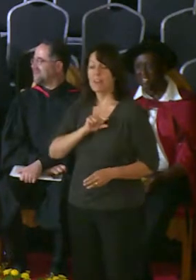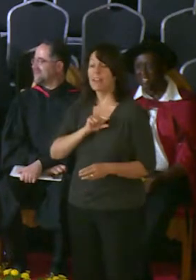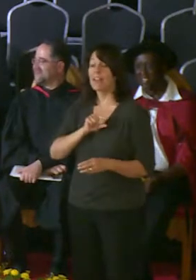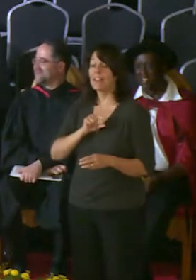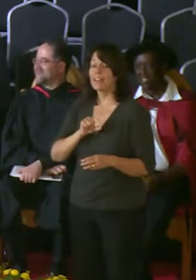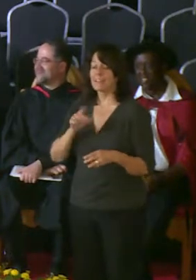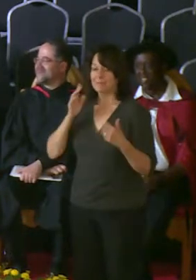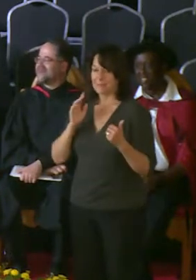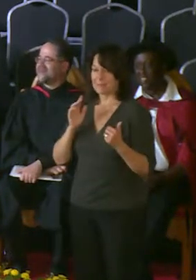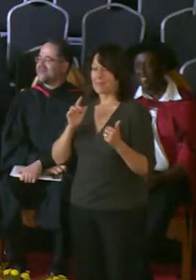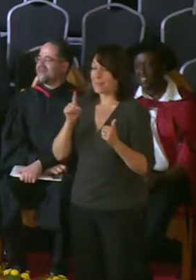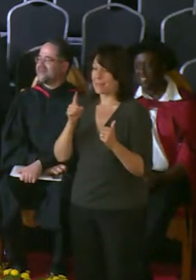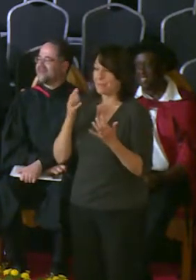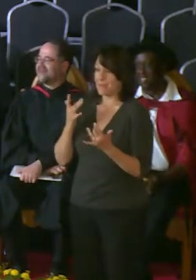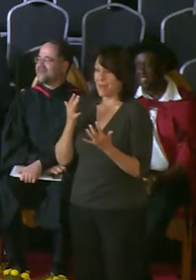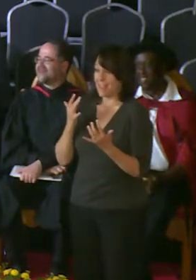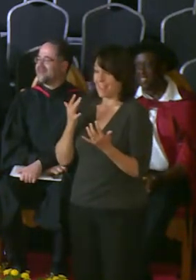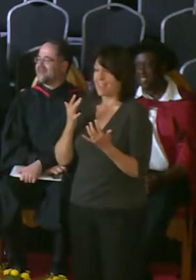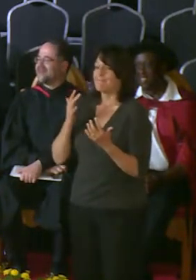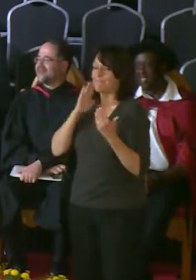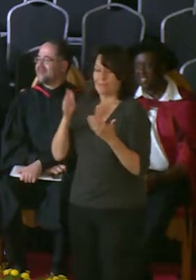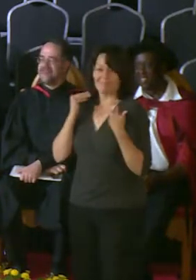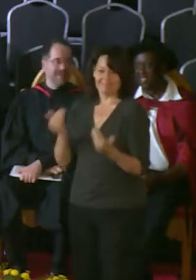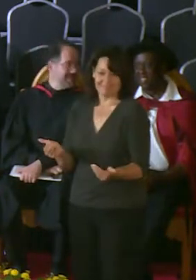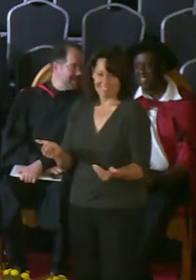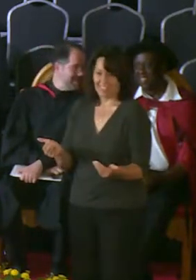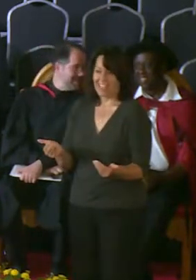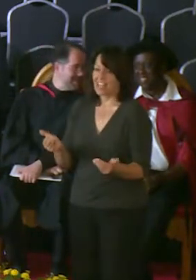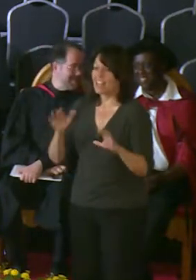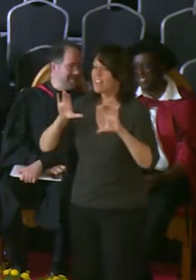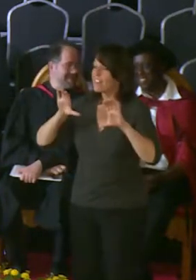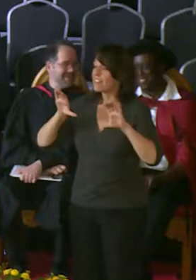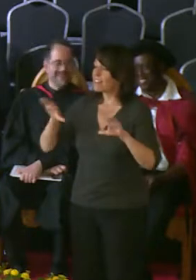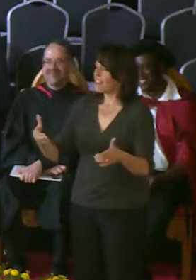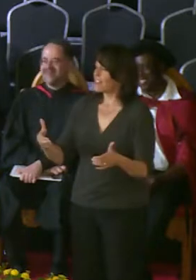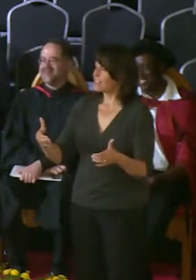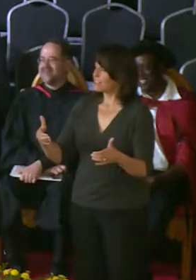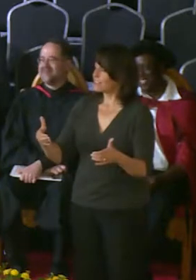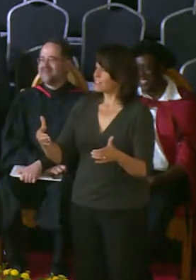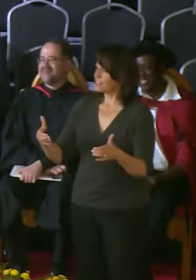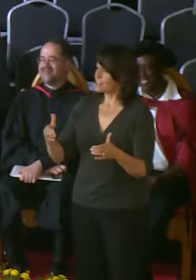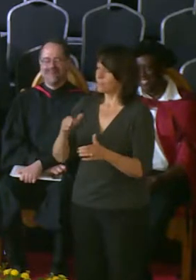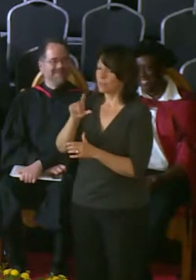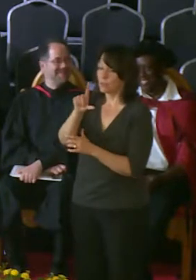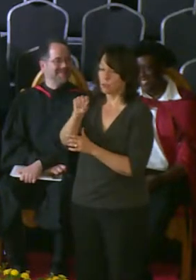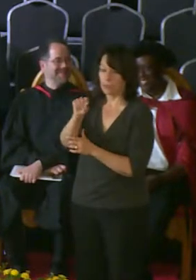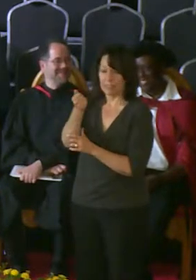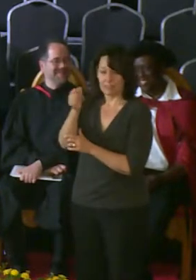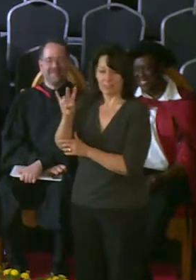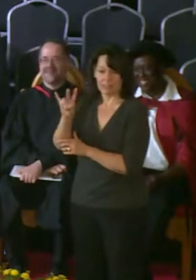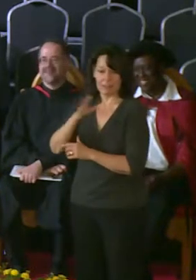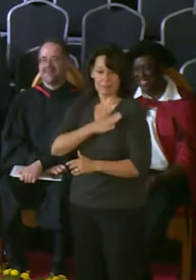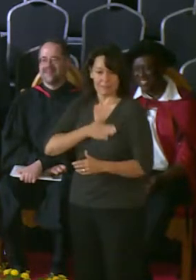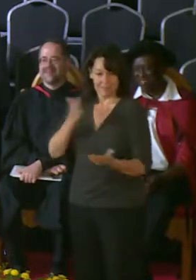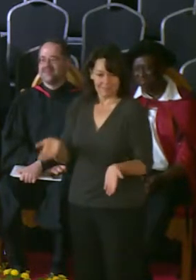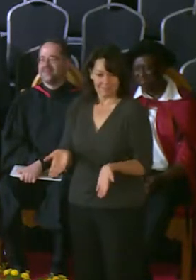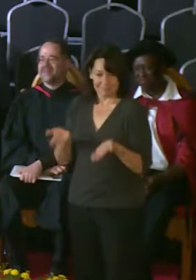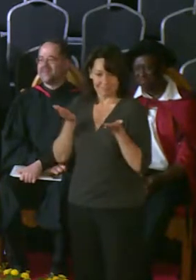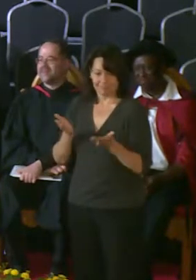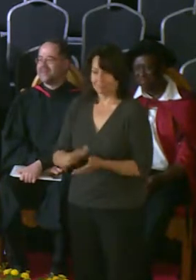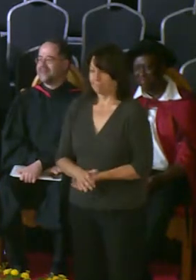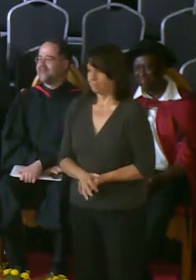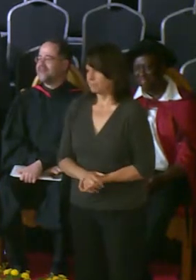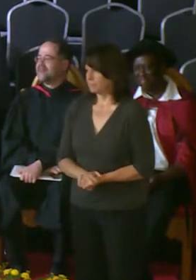this is the moment you've been waiting for. Would the class, graduating class of 2017, please rise?